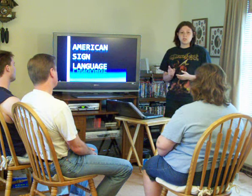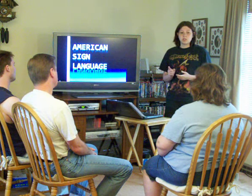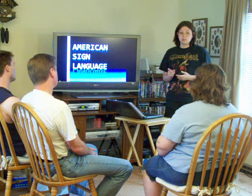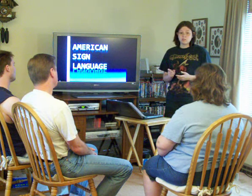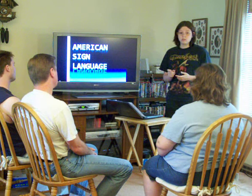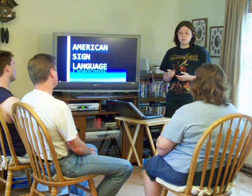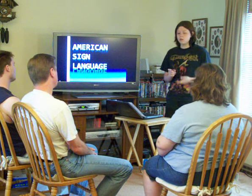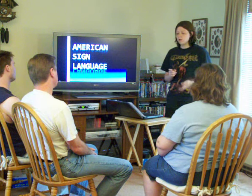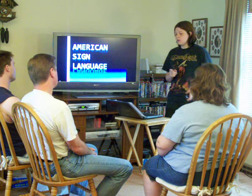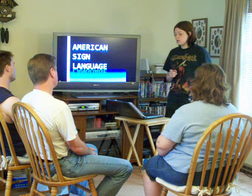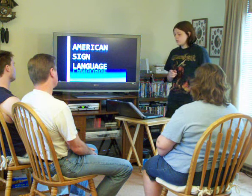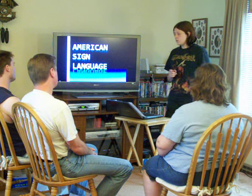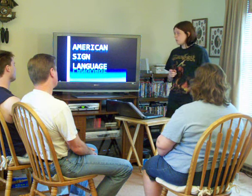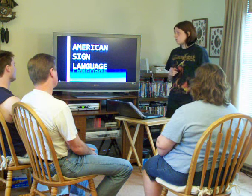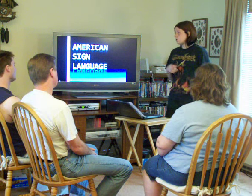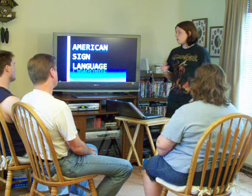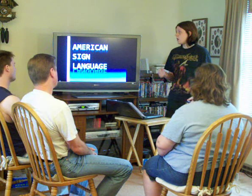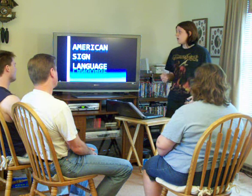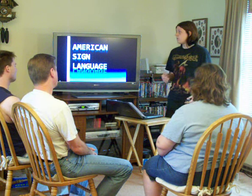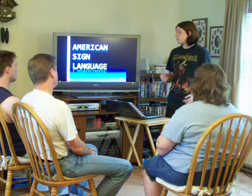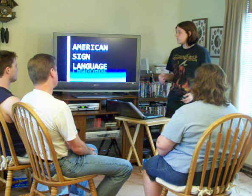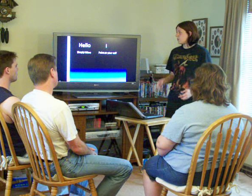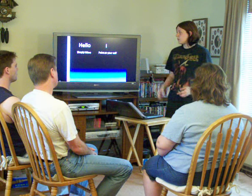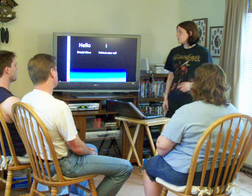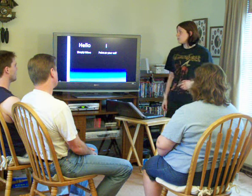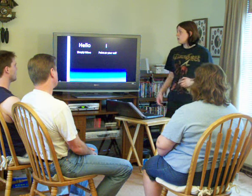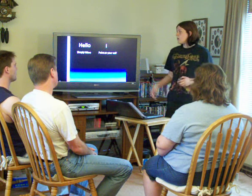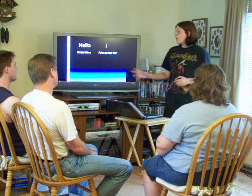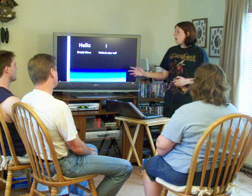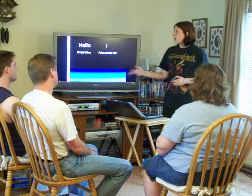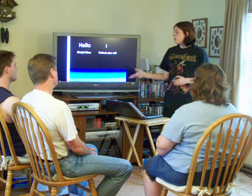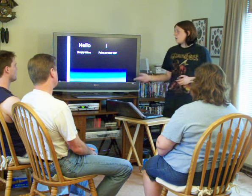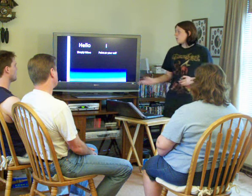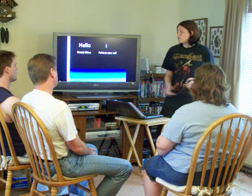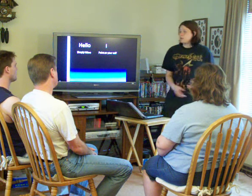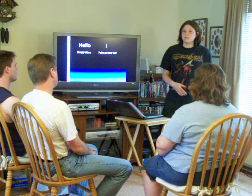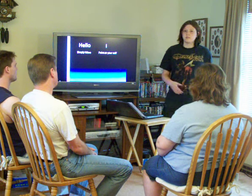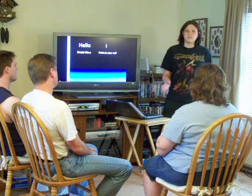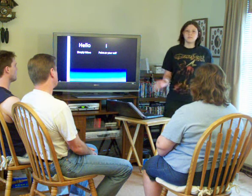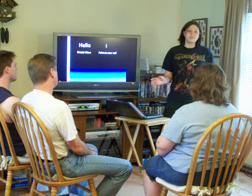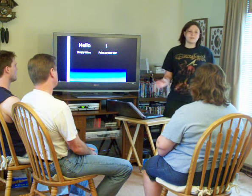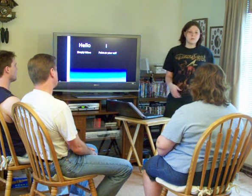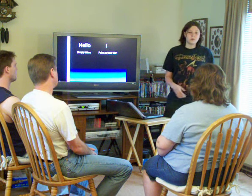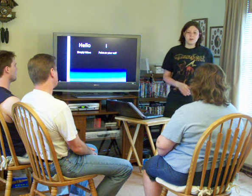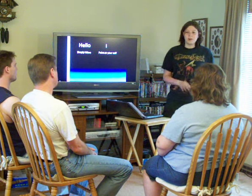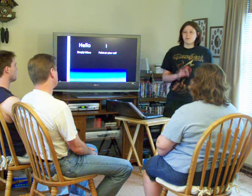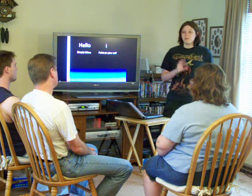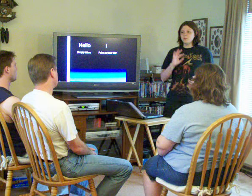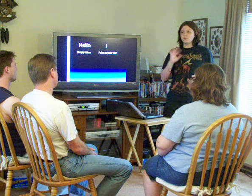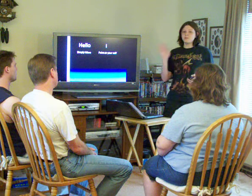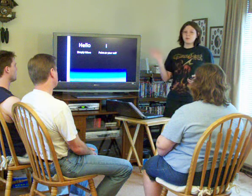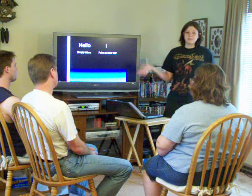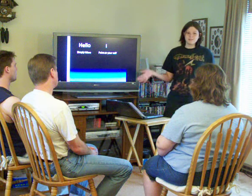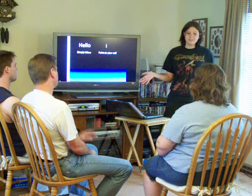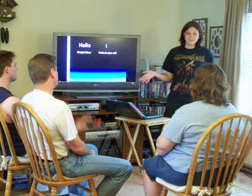you. So to start off, simply, hello is the simplest thing in the world. All you have to do is wave.